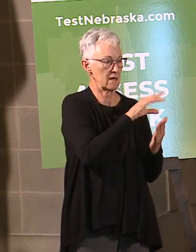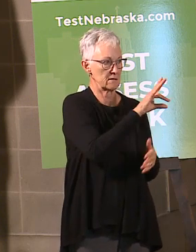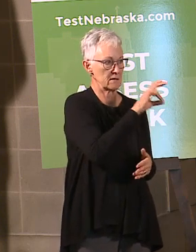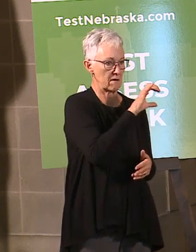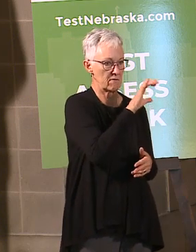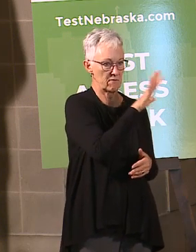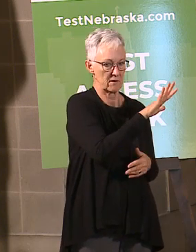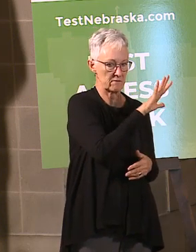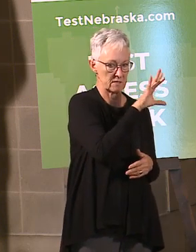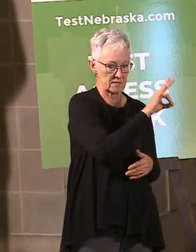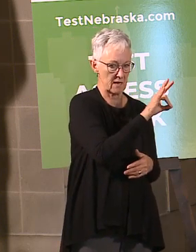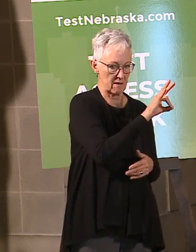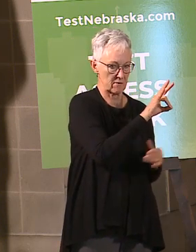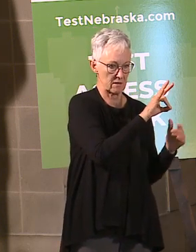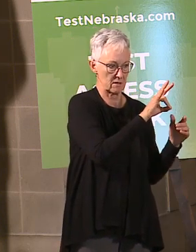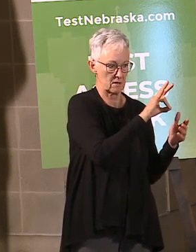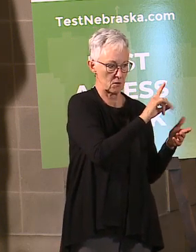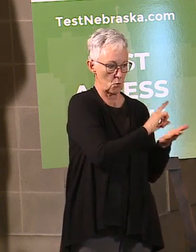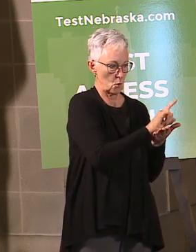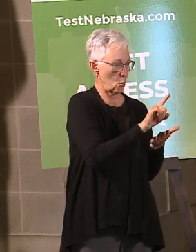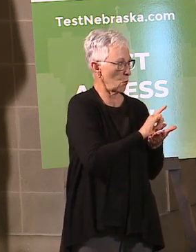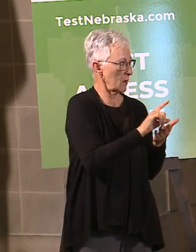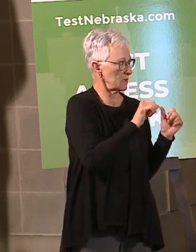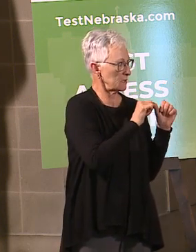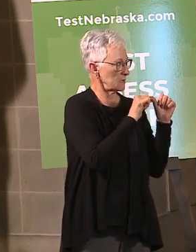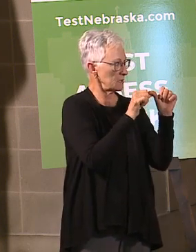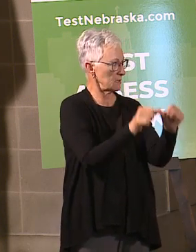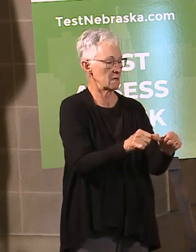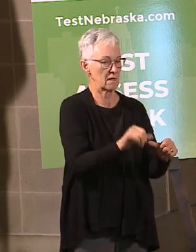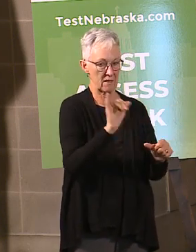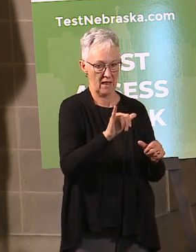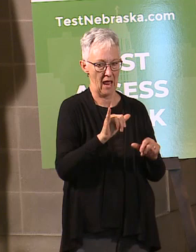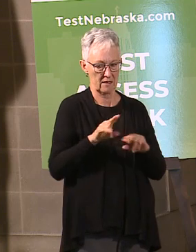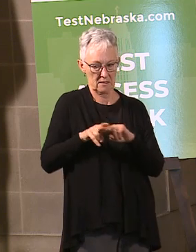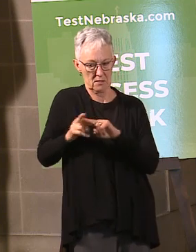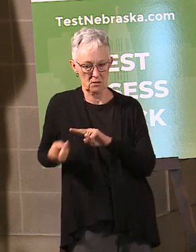60,757 continued weeks. And again, that was down from the prior week when